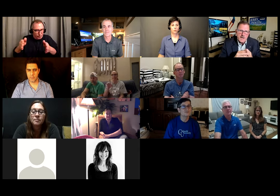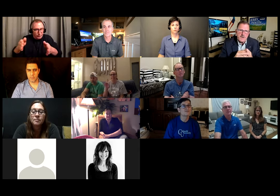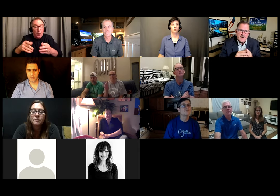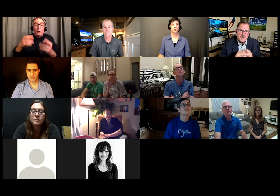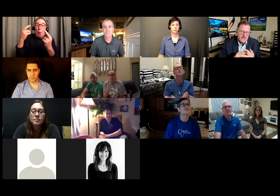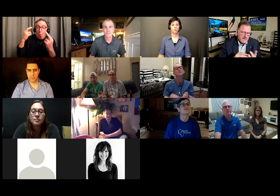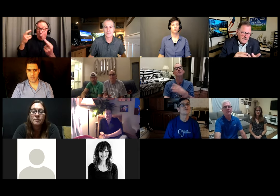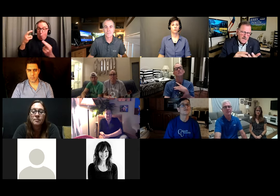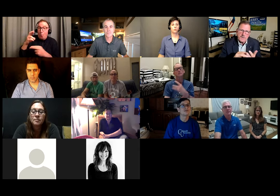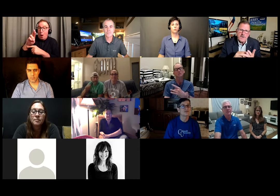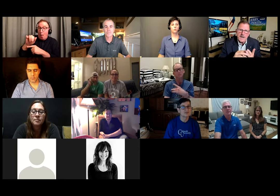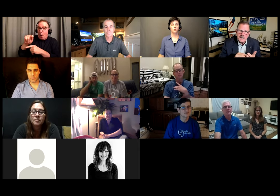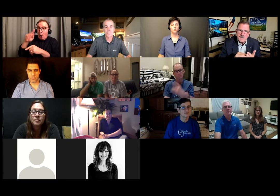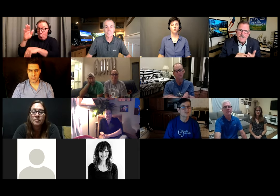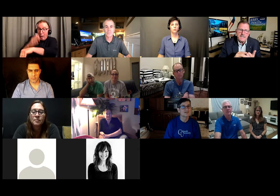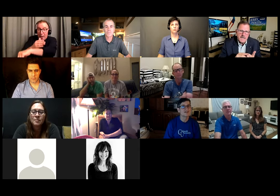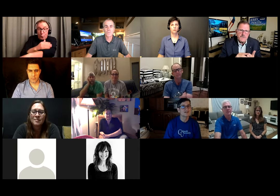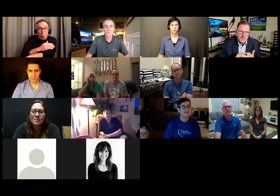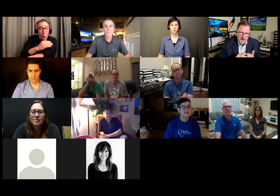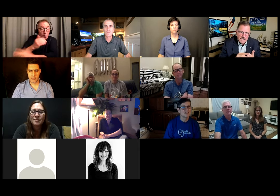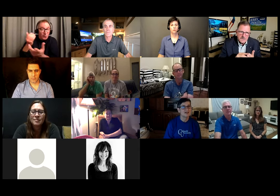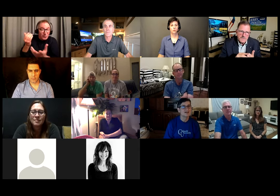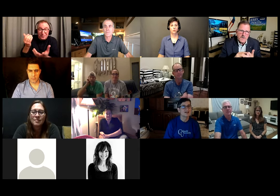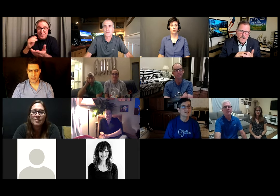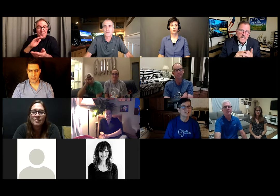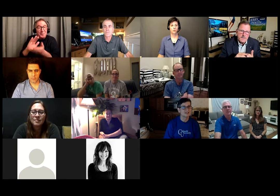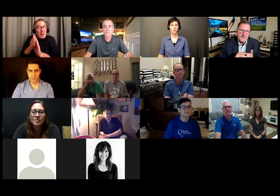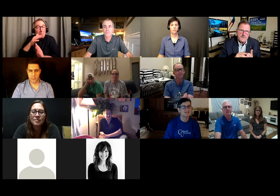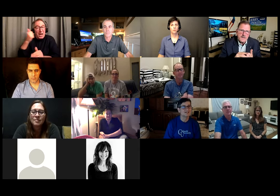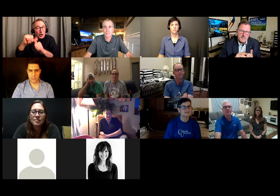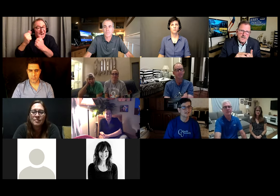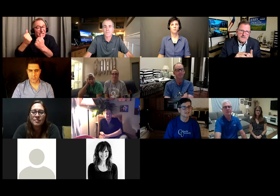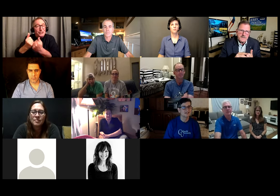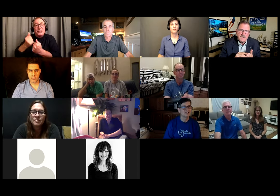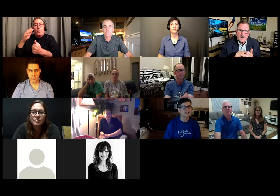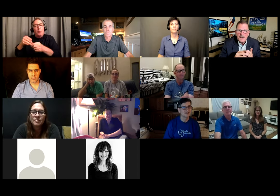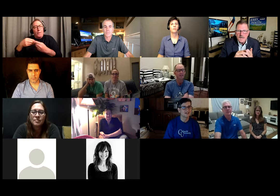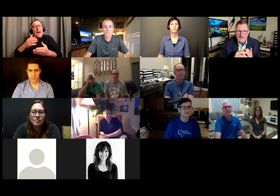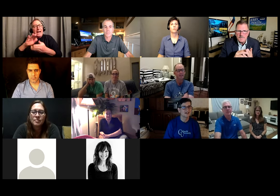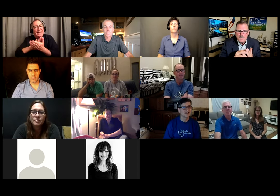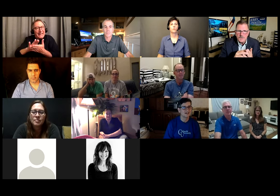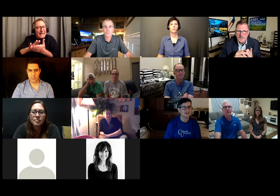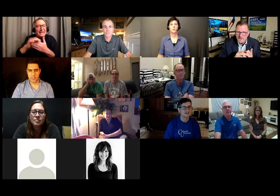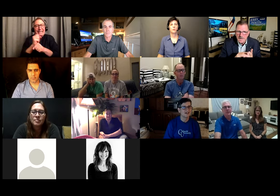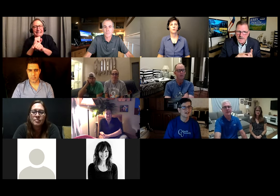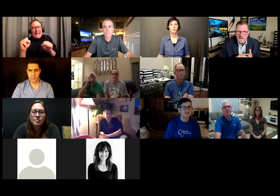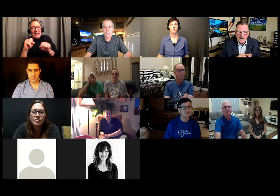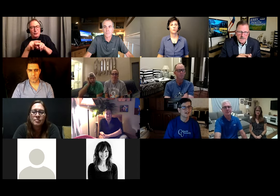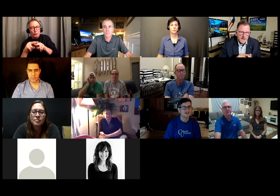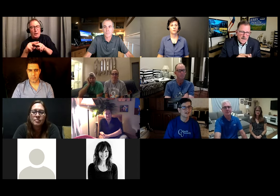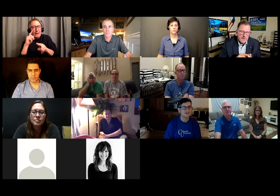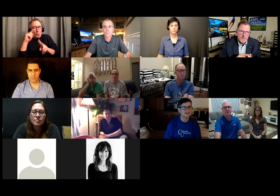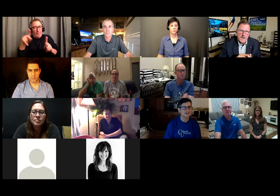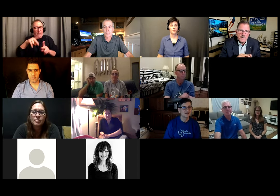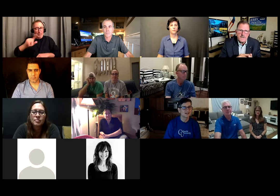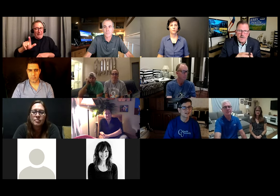a better agency and provide clean and safe trains for people in Pleasanton to take.